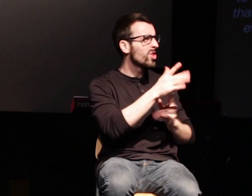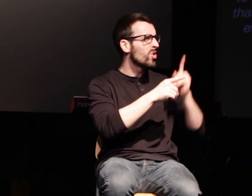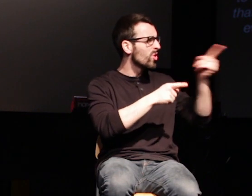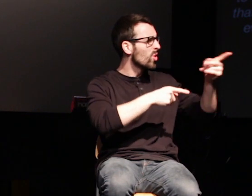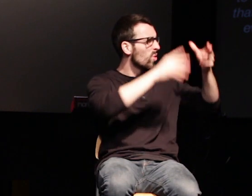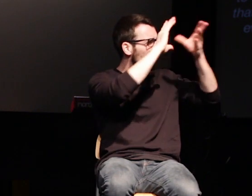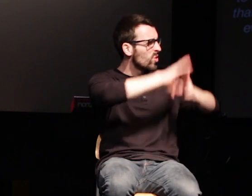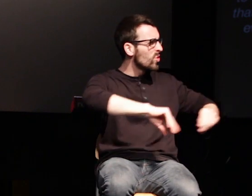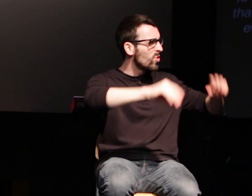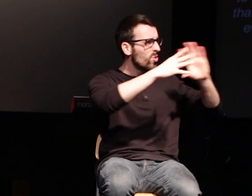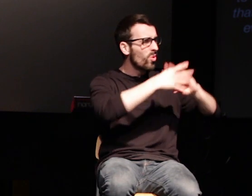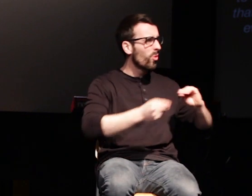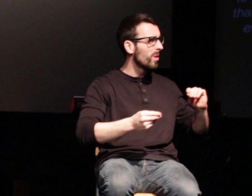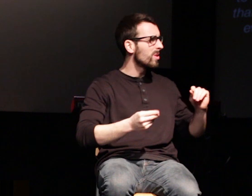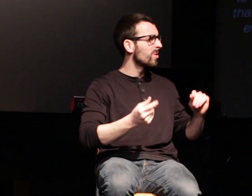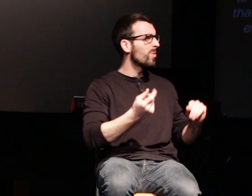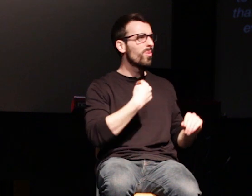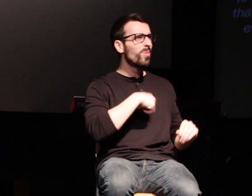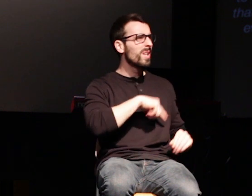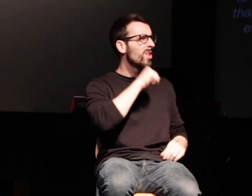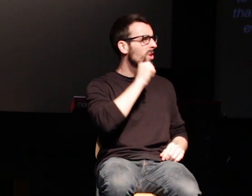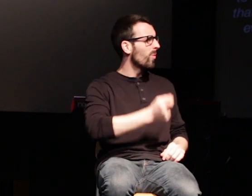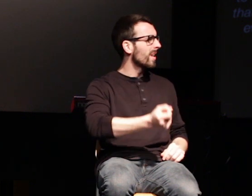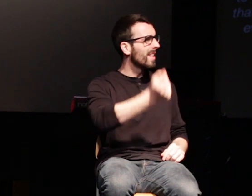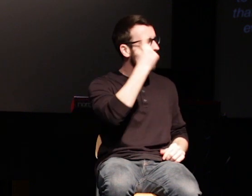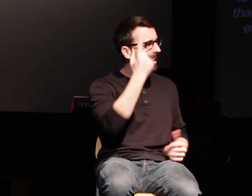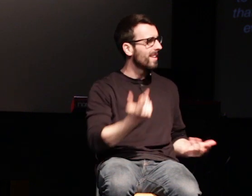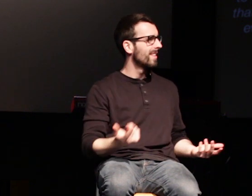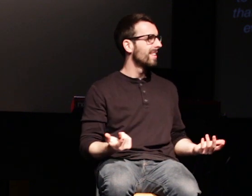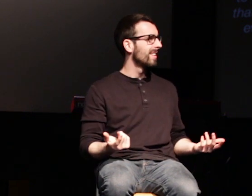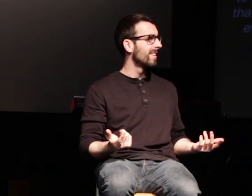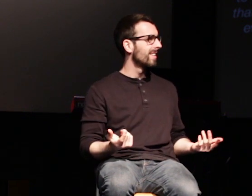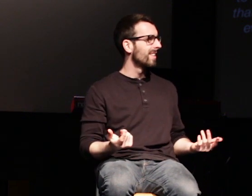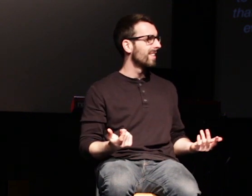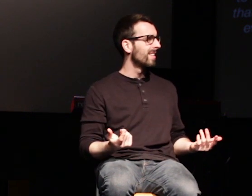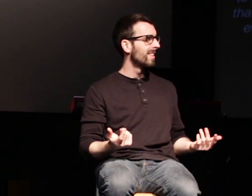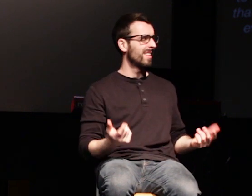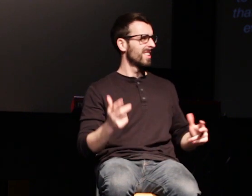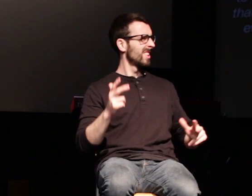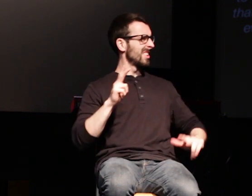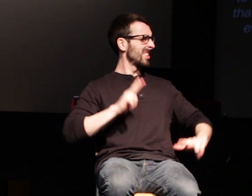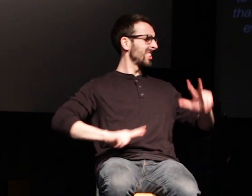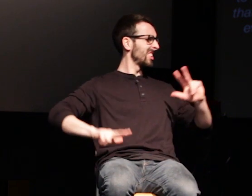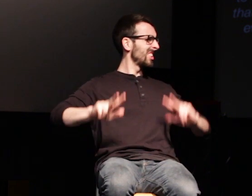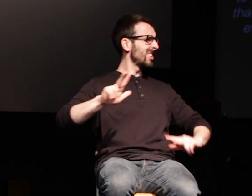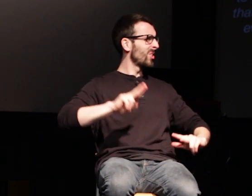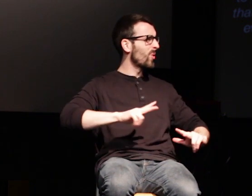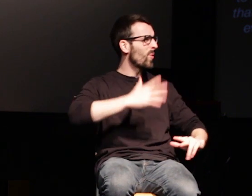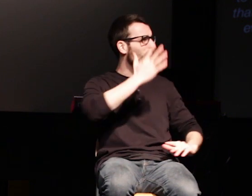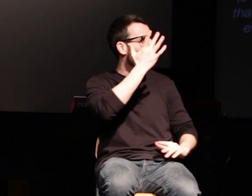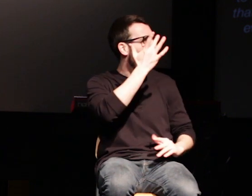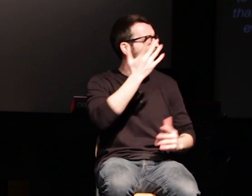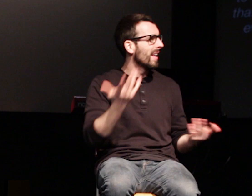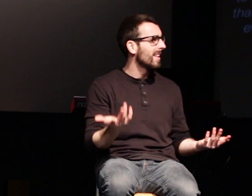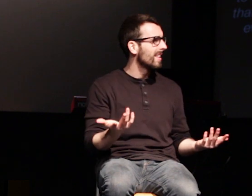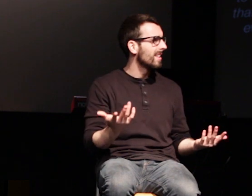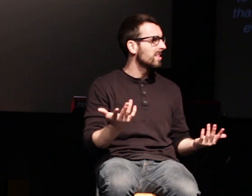and you tell these stories, we don't get it. It's just like, why do you do